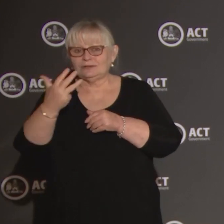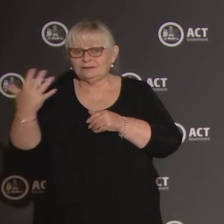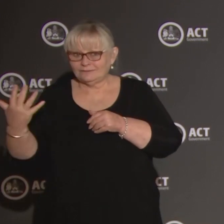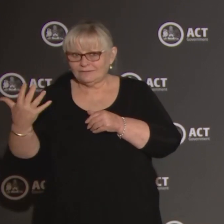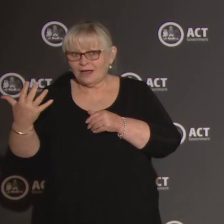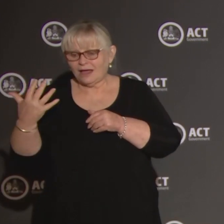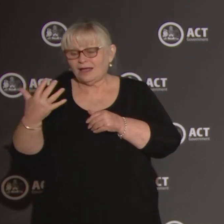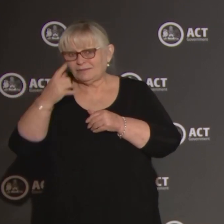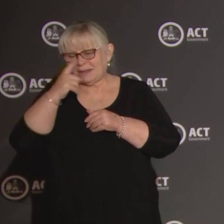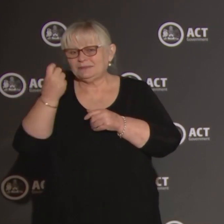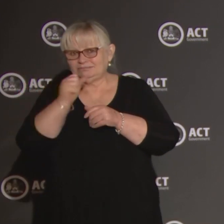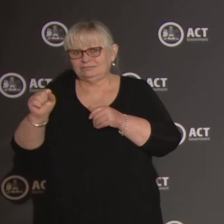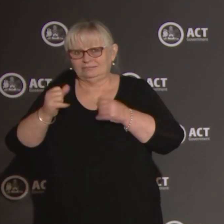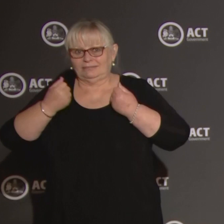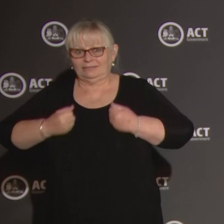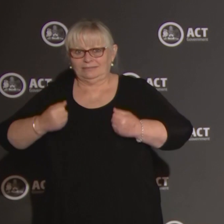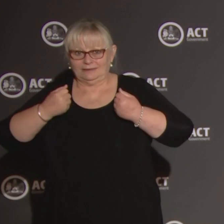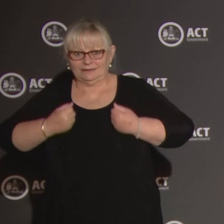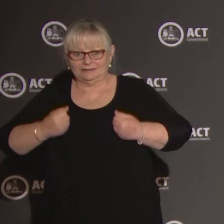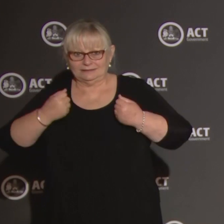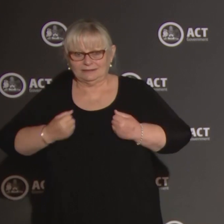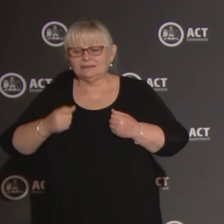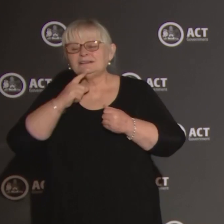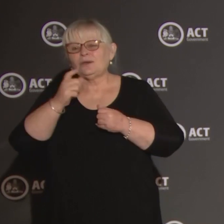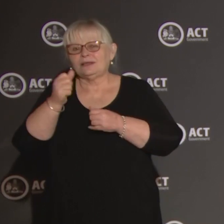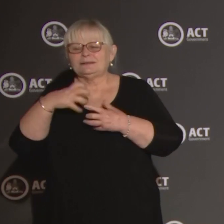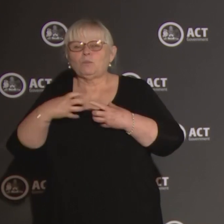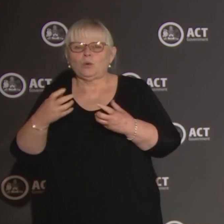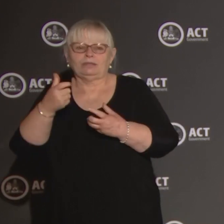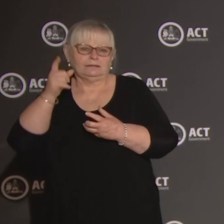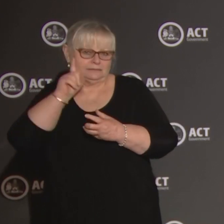395 active cases, which is, of course, an increase from yesterday.